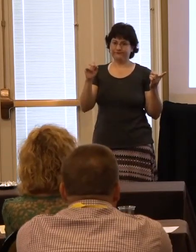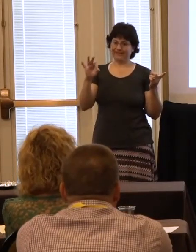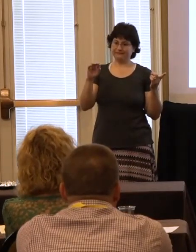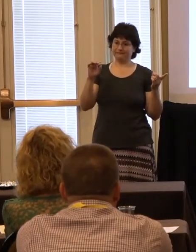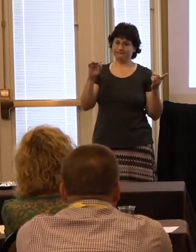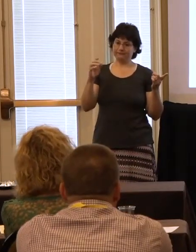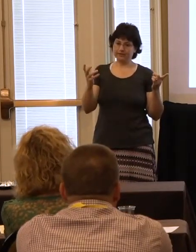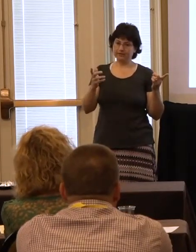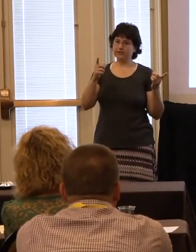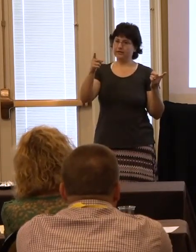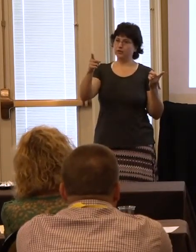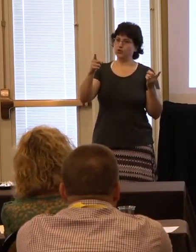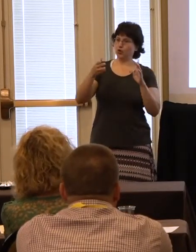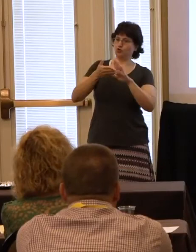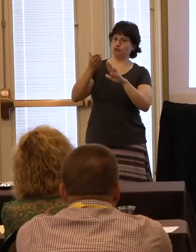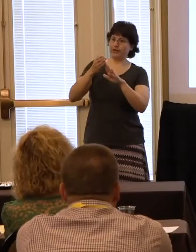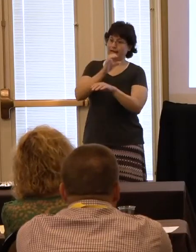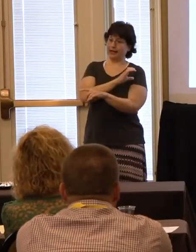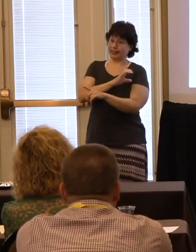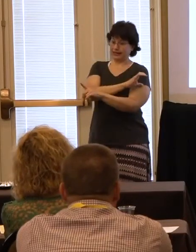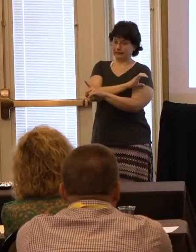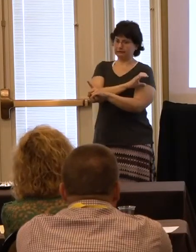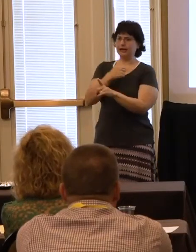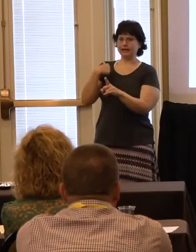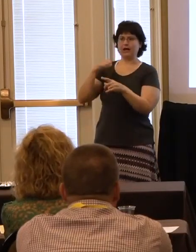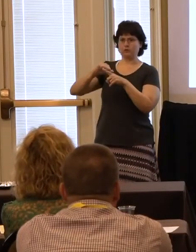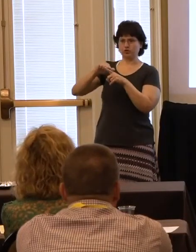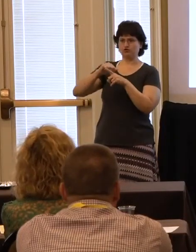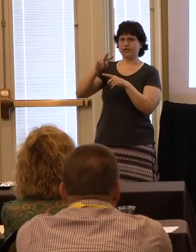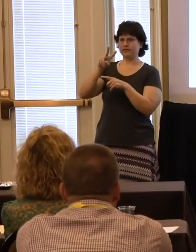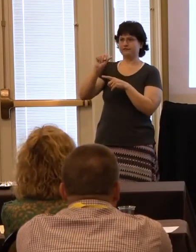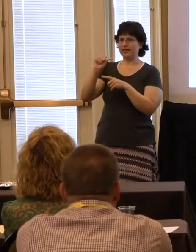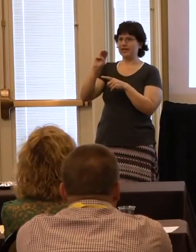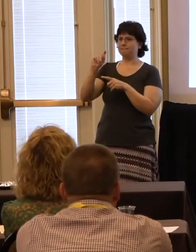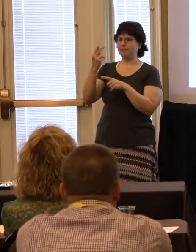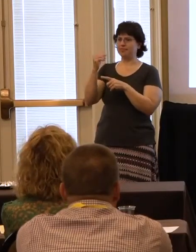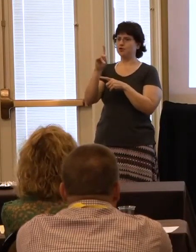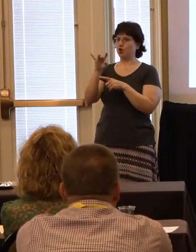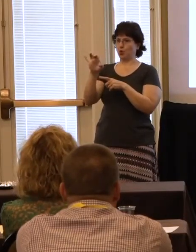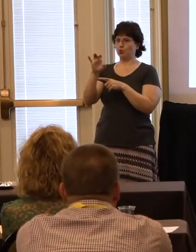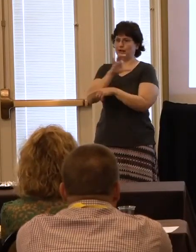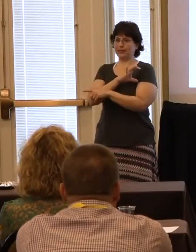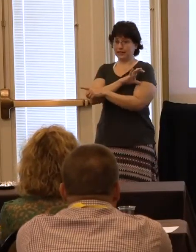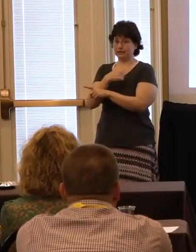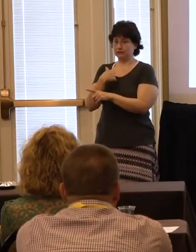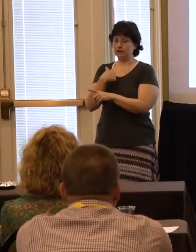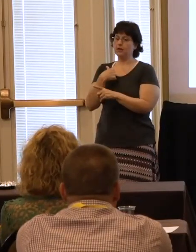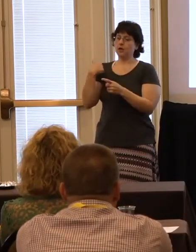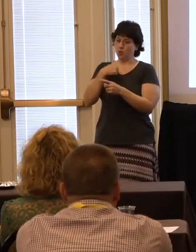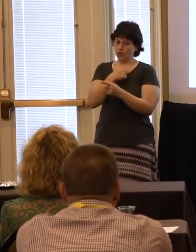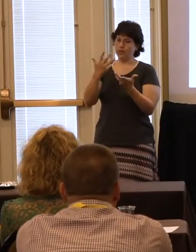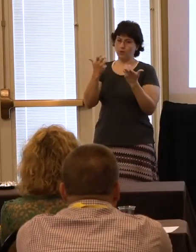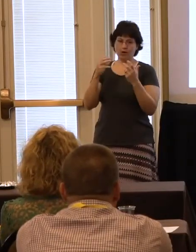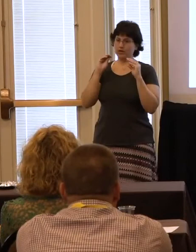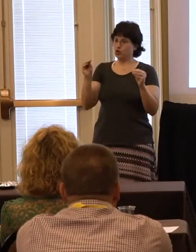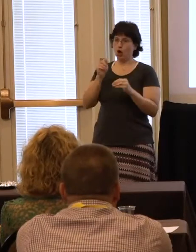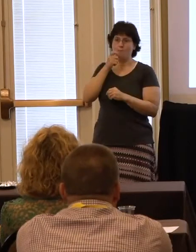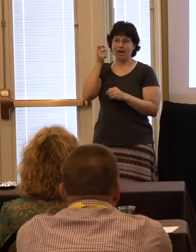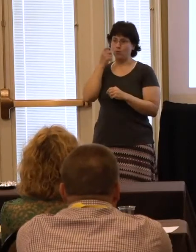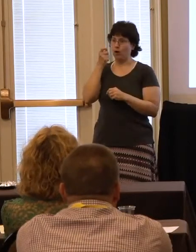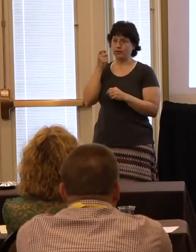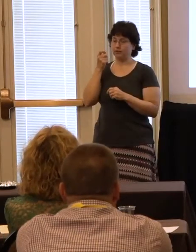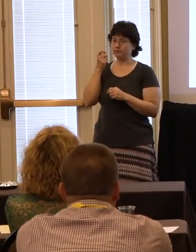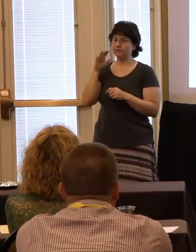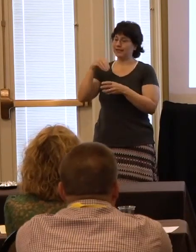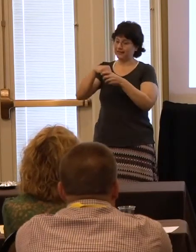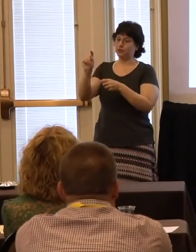if you're running a clinic, and I was trained at the VA methadone clinic, we wanted no marijuana in that